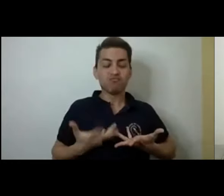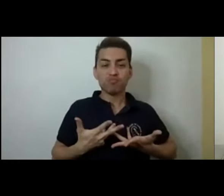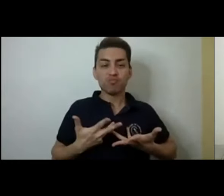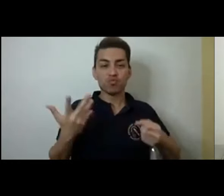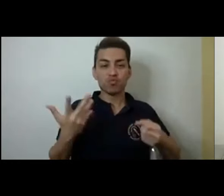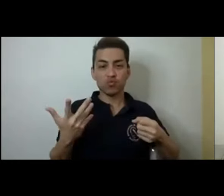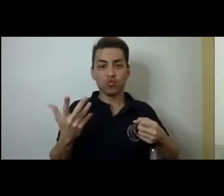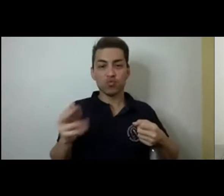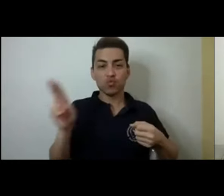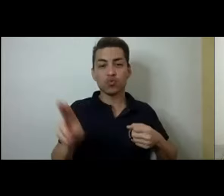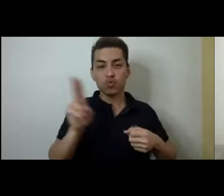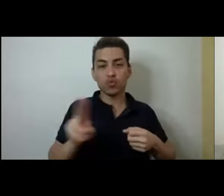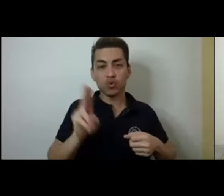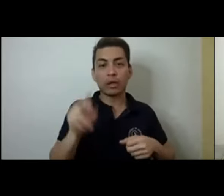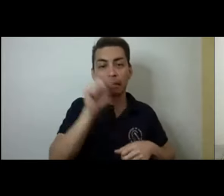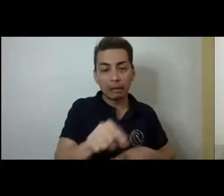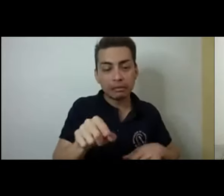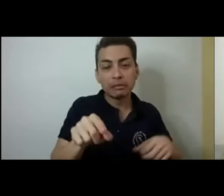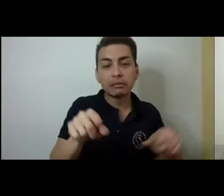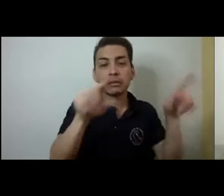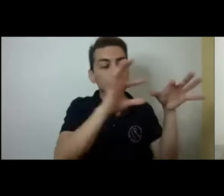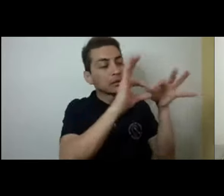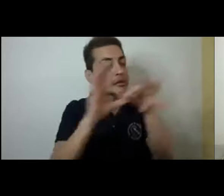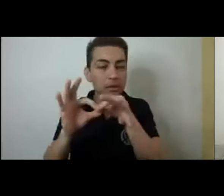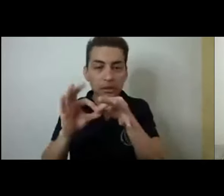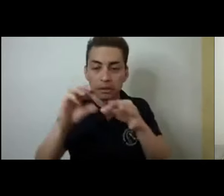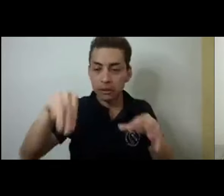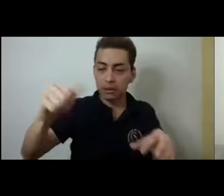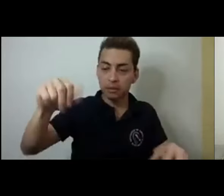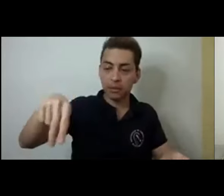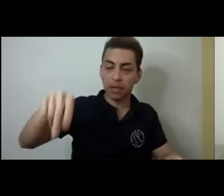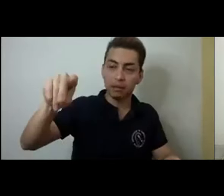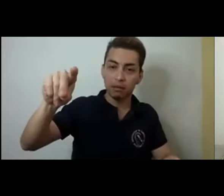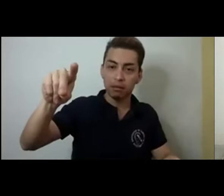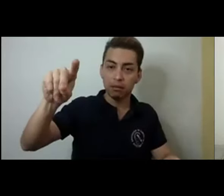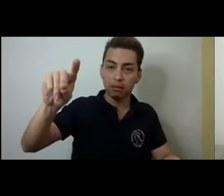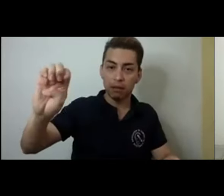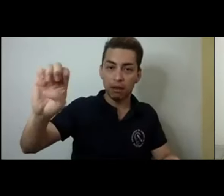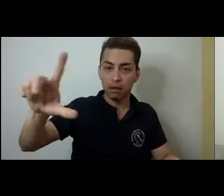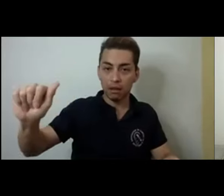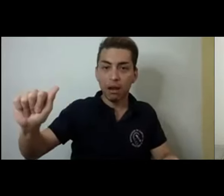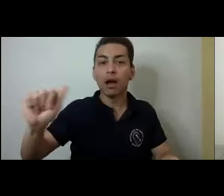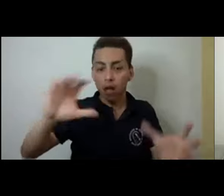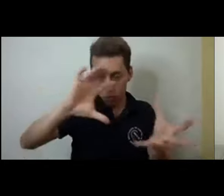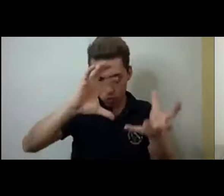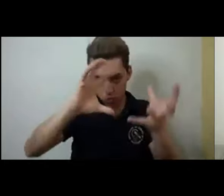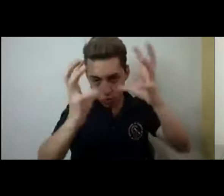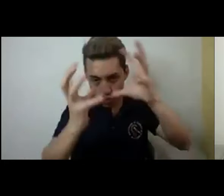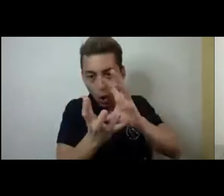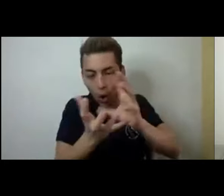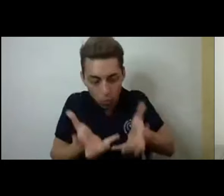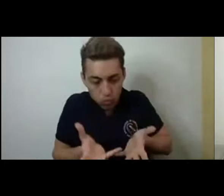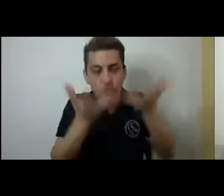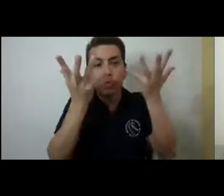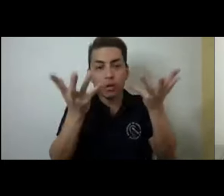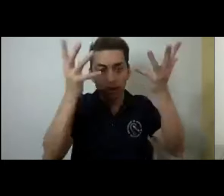as stated by Mr. Mandela, to create global citizens, build strong economies, improve health, and protect our planet's resources, as we just